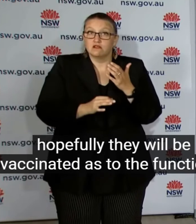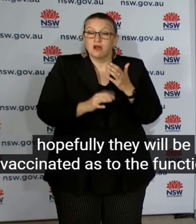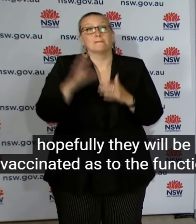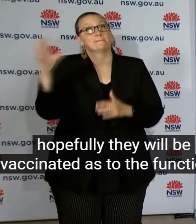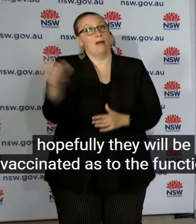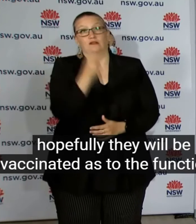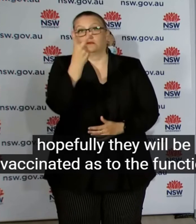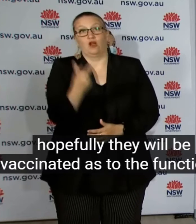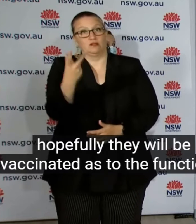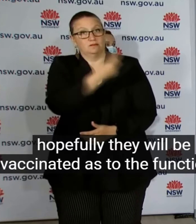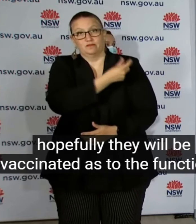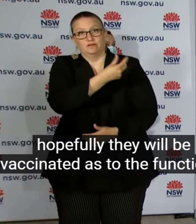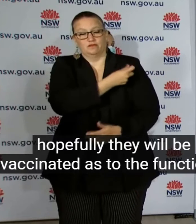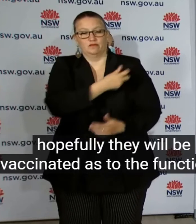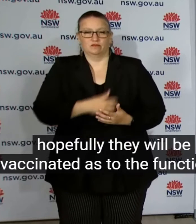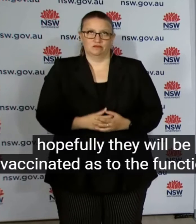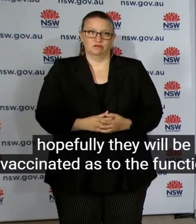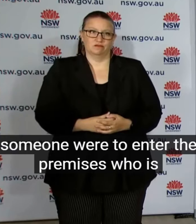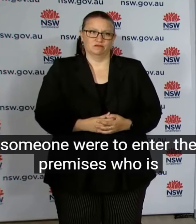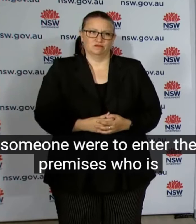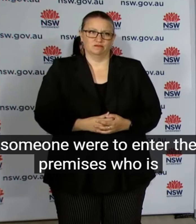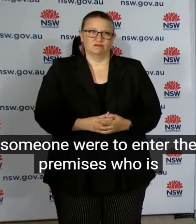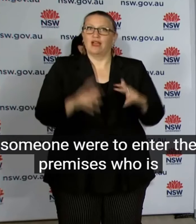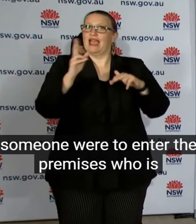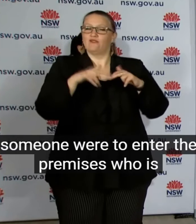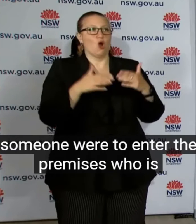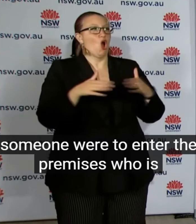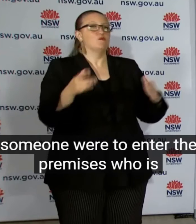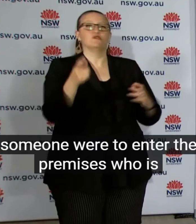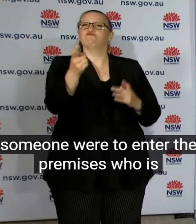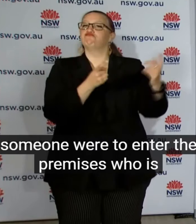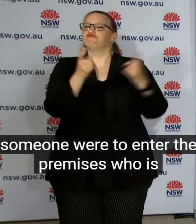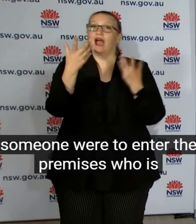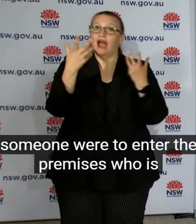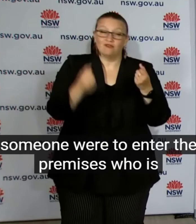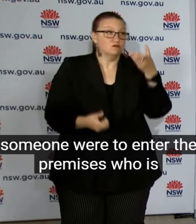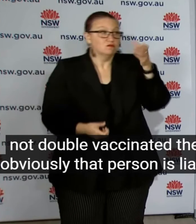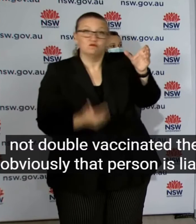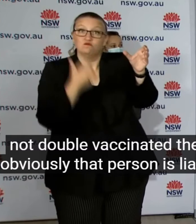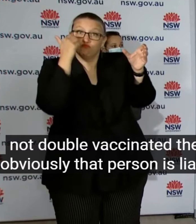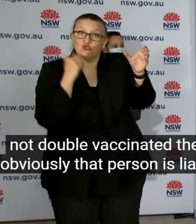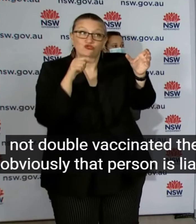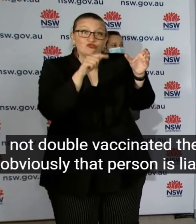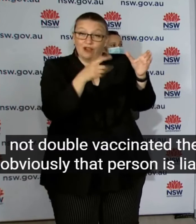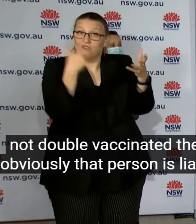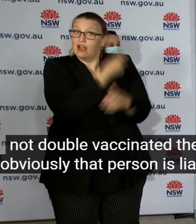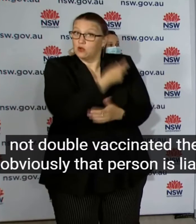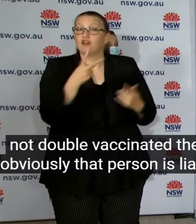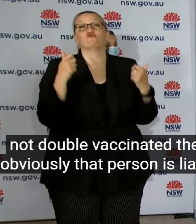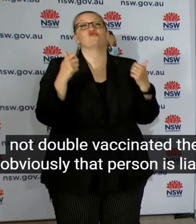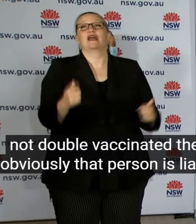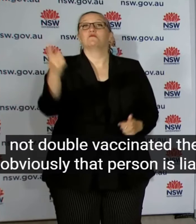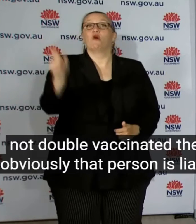to enter a premises who is not double vaccinated, then obviously that person is liable for a very substantial fine.